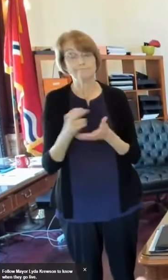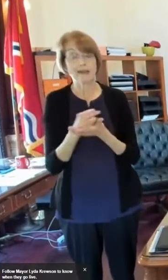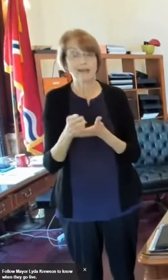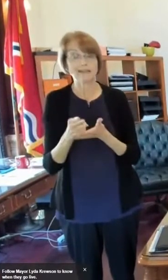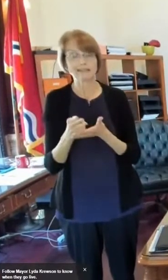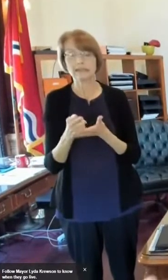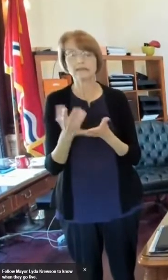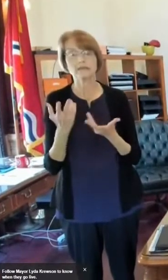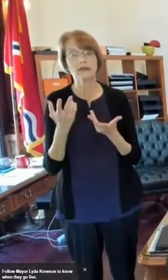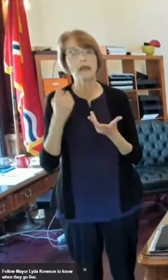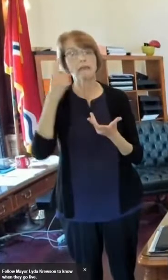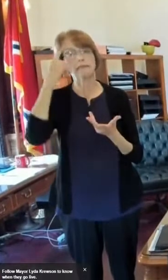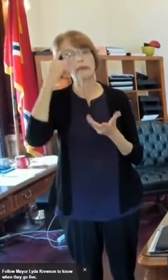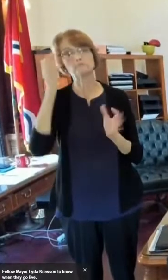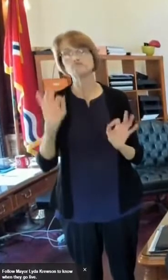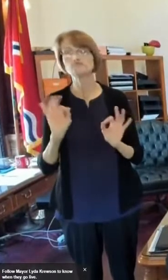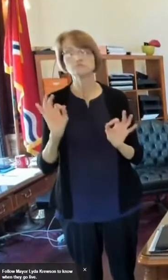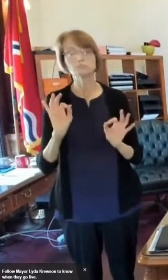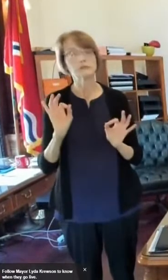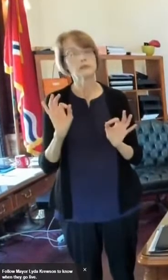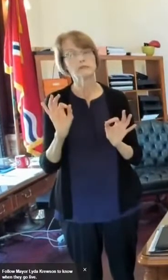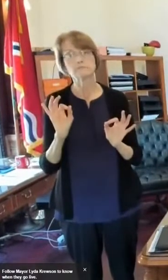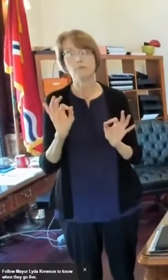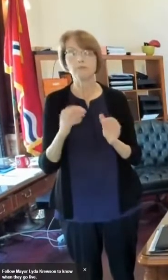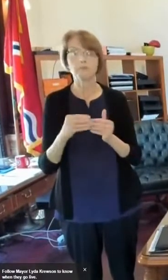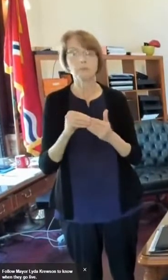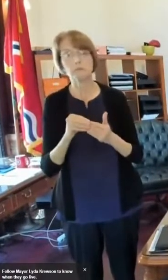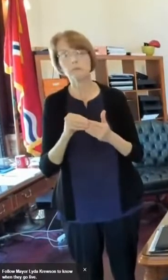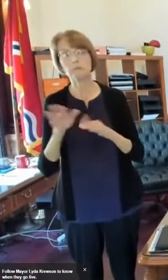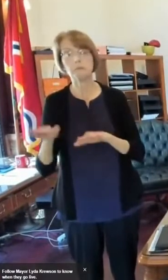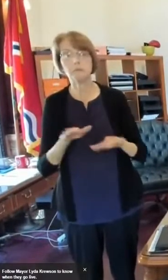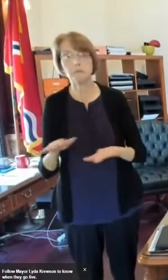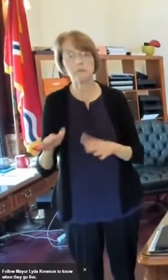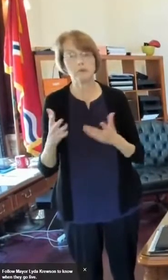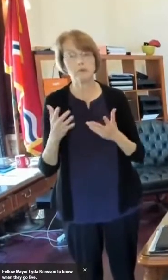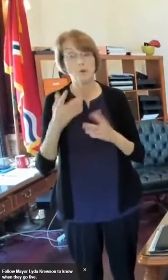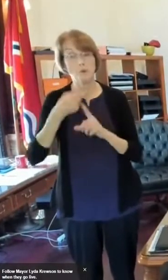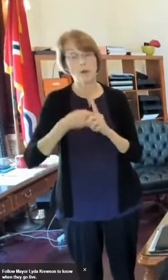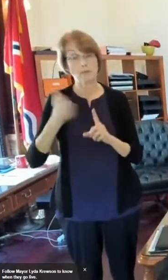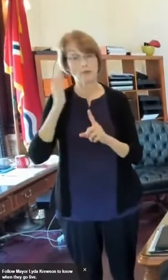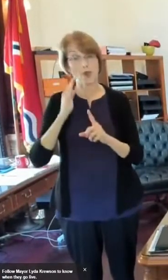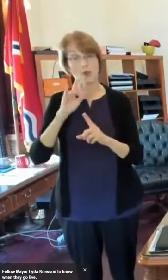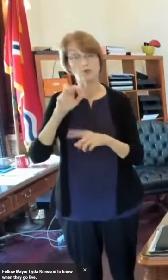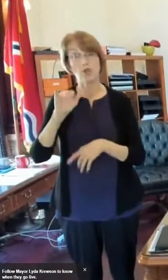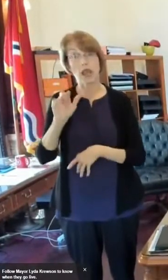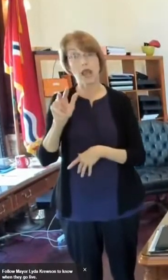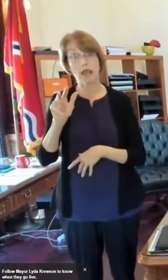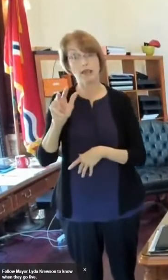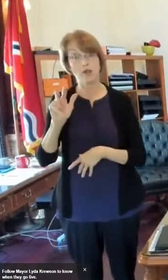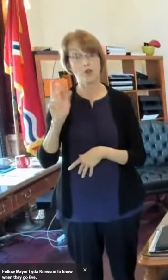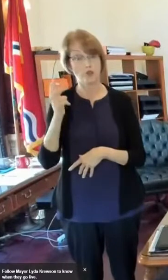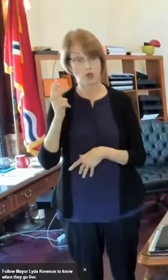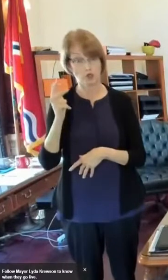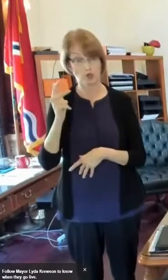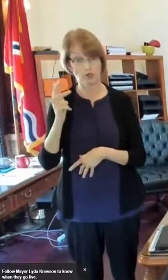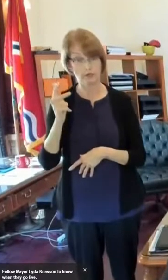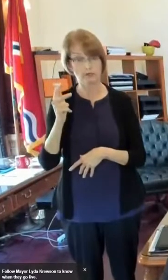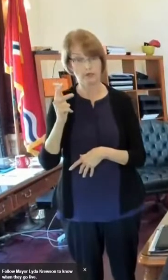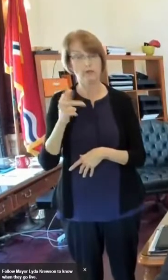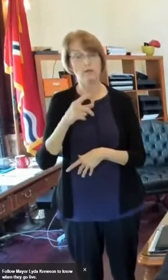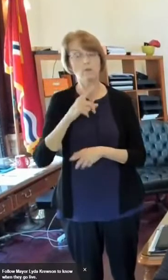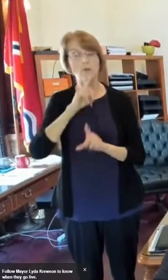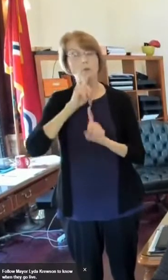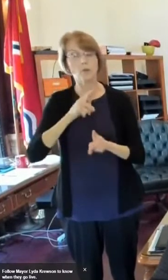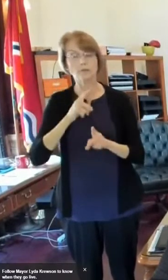let their guard down a little, and over a month ago, it was on July the 3rd, we put a mandatory mask order